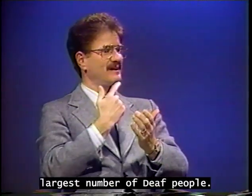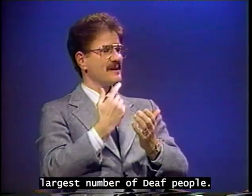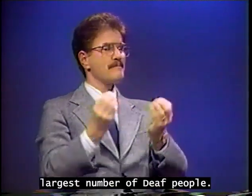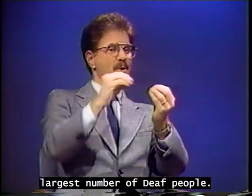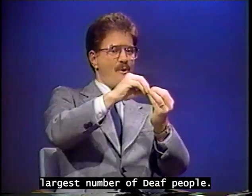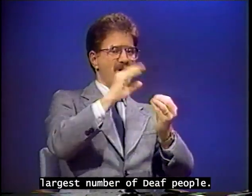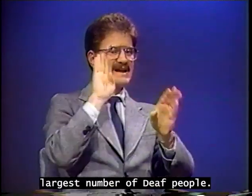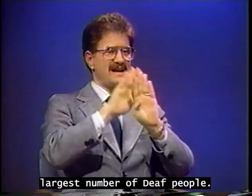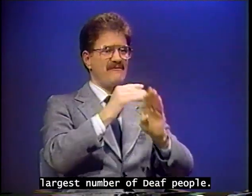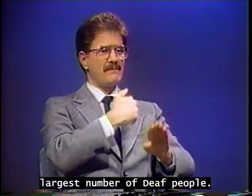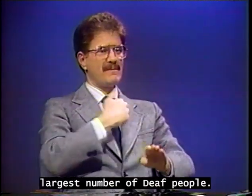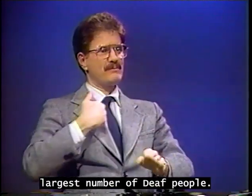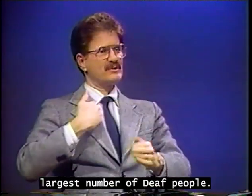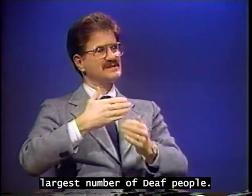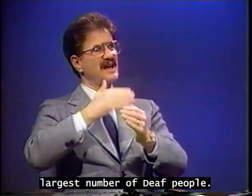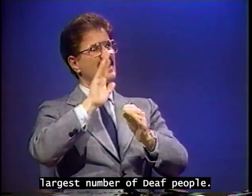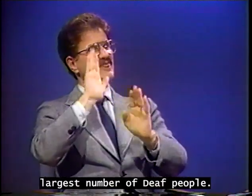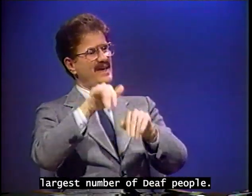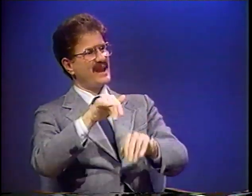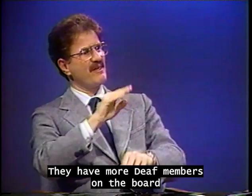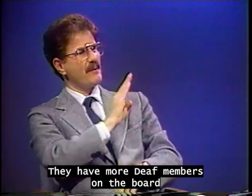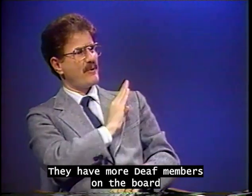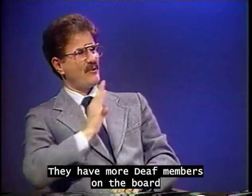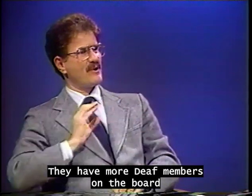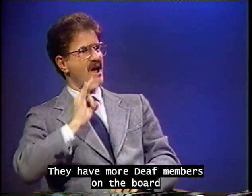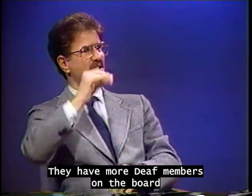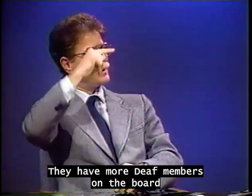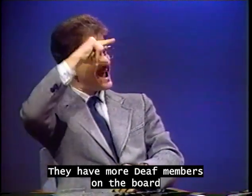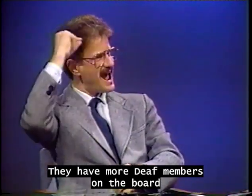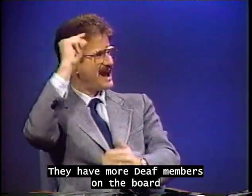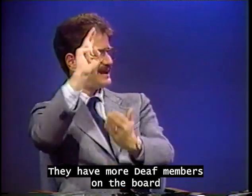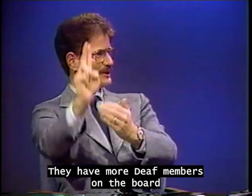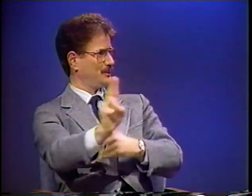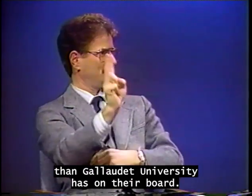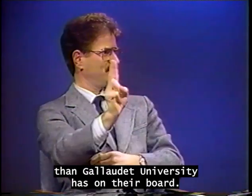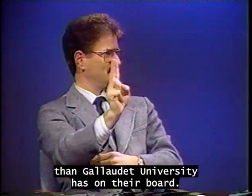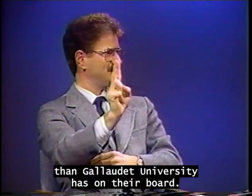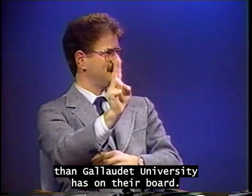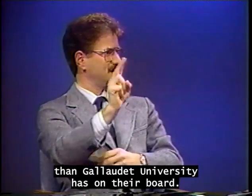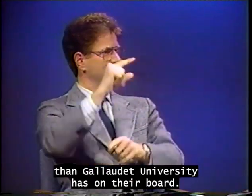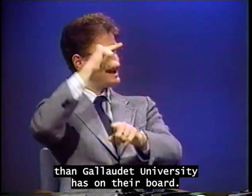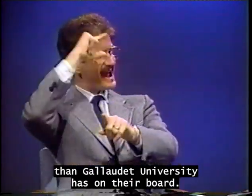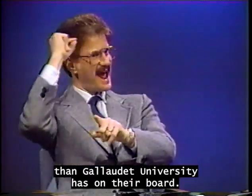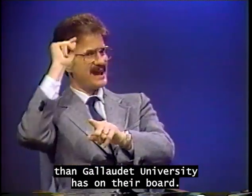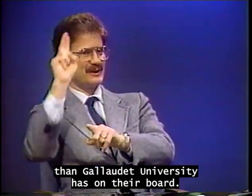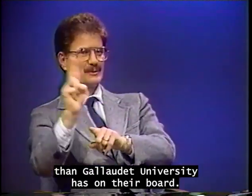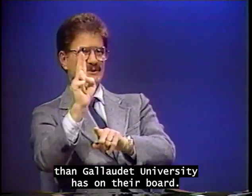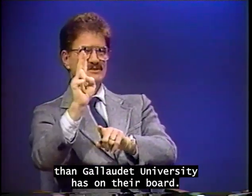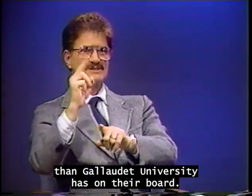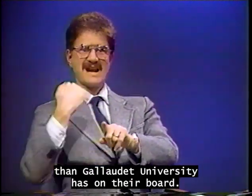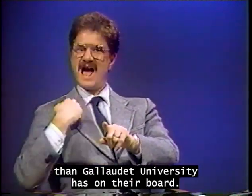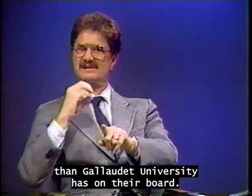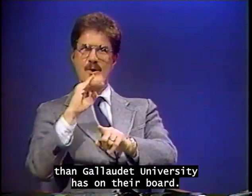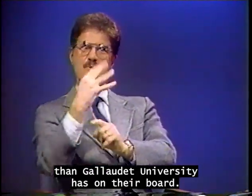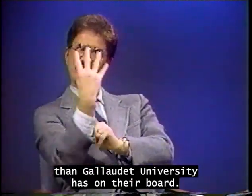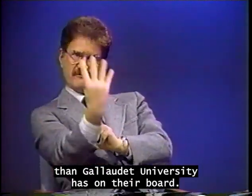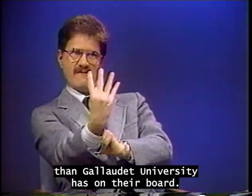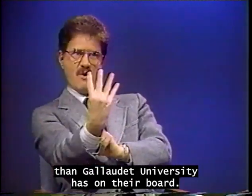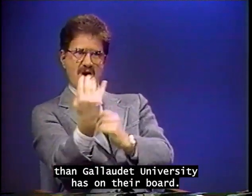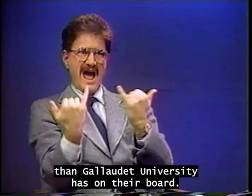of deaf people. They have more deaf members on the board than Gallaudet University has on their board.